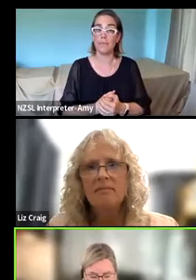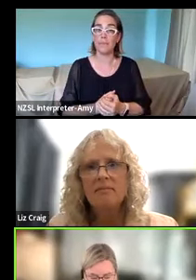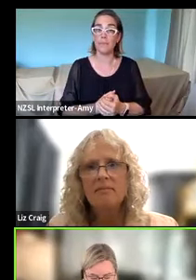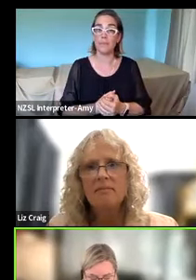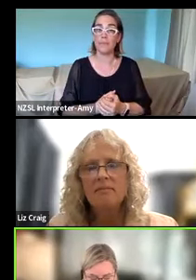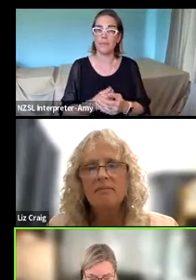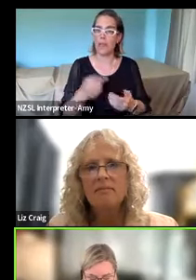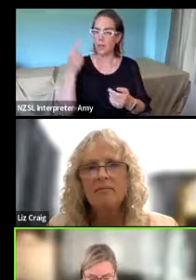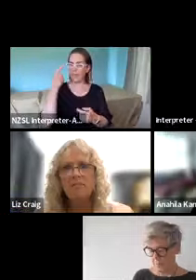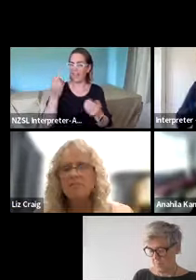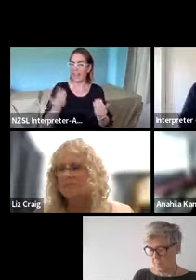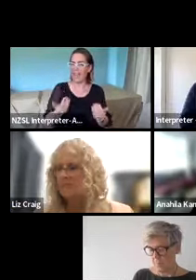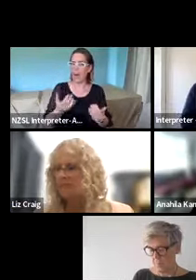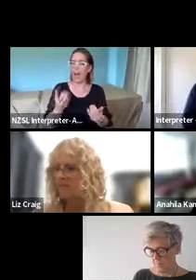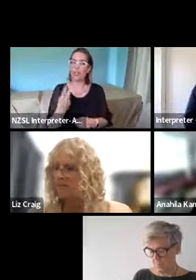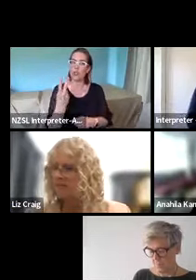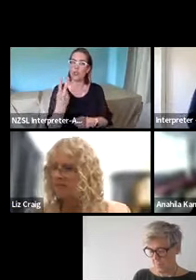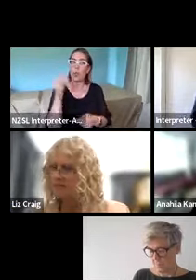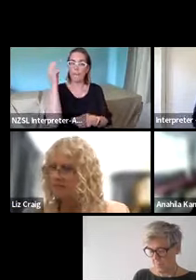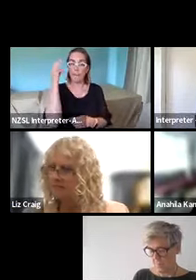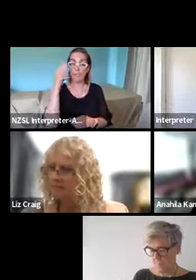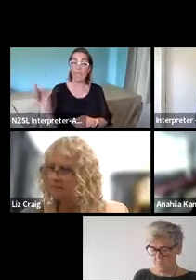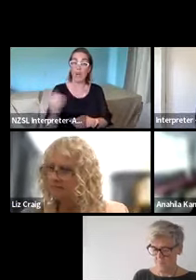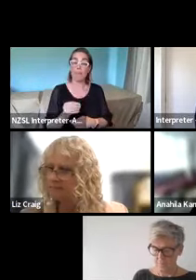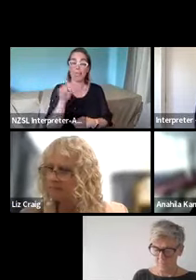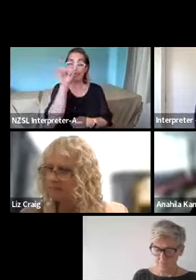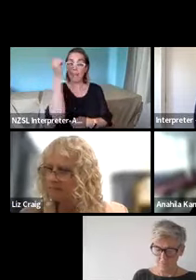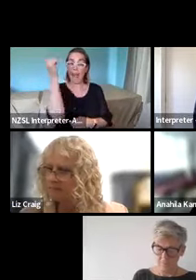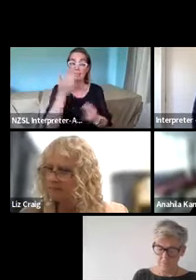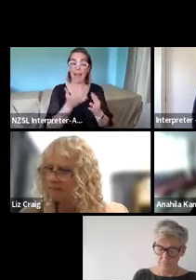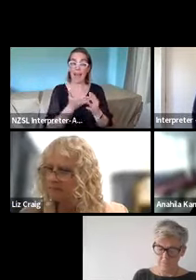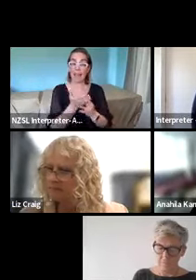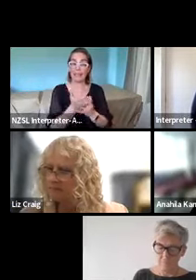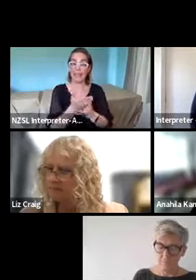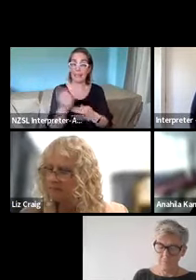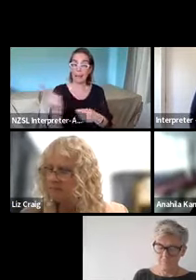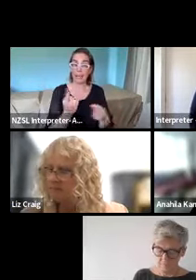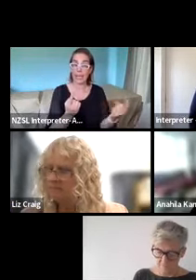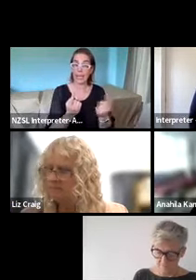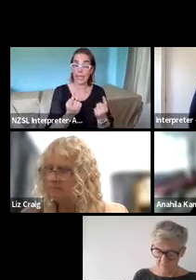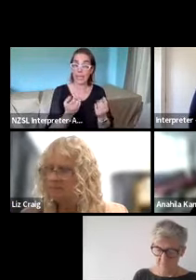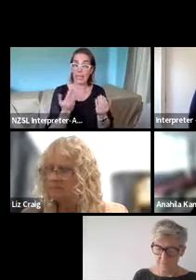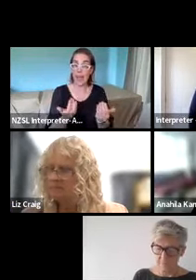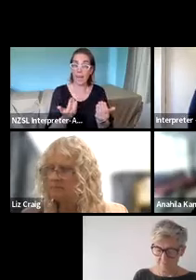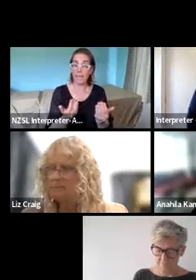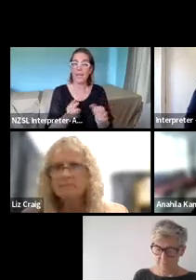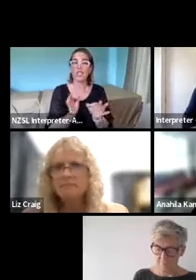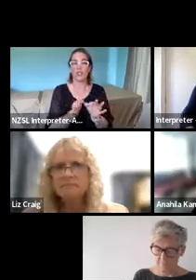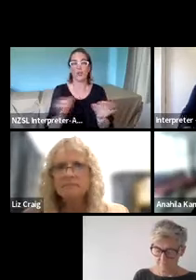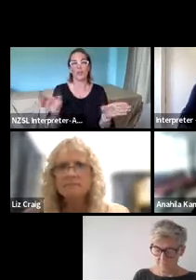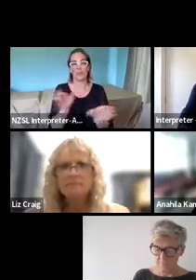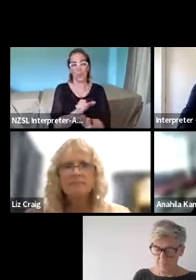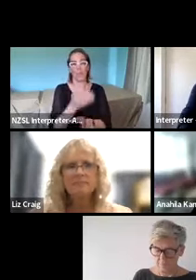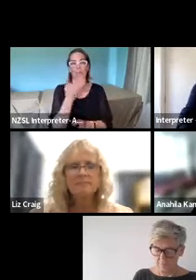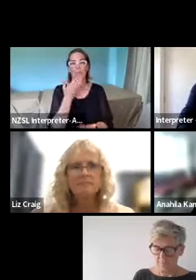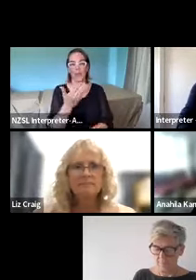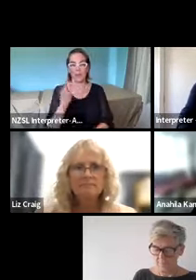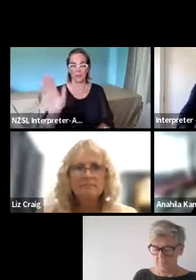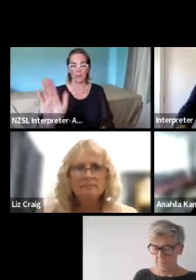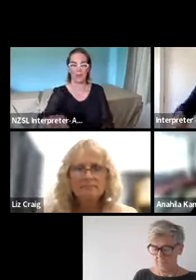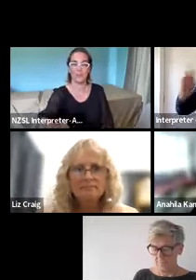2 members from smart access coming into the committee. Hello, Timothy, I see